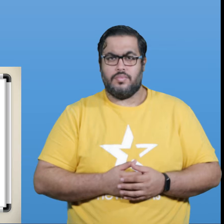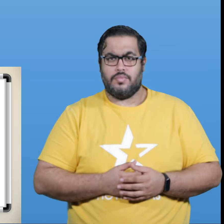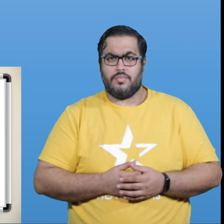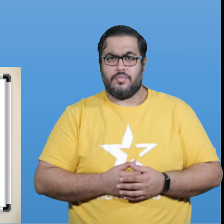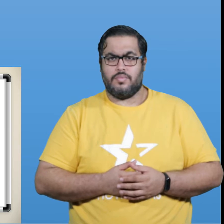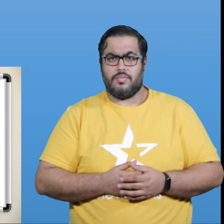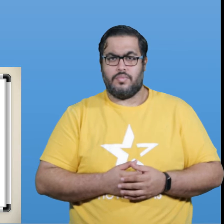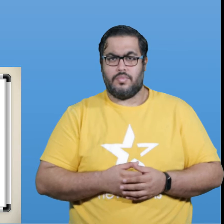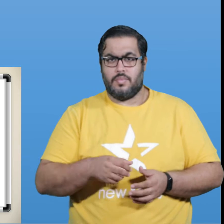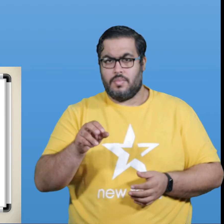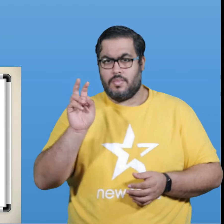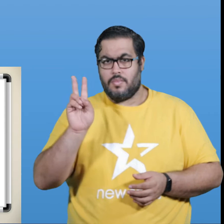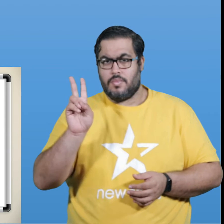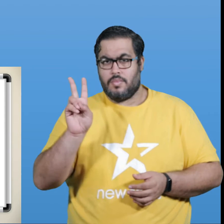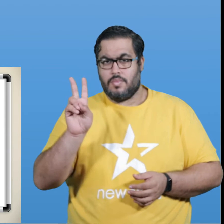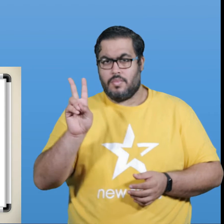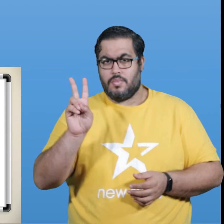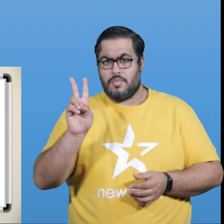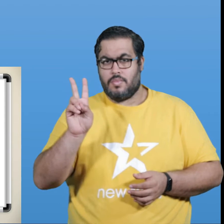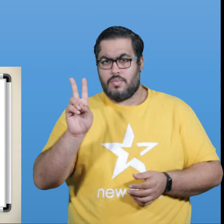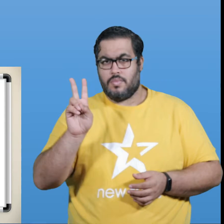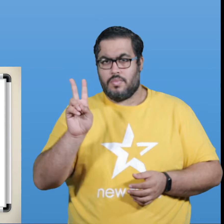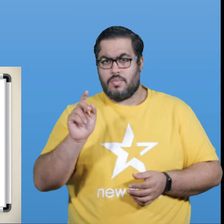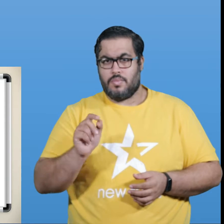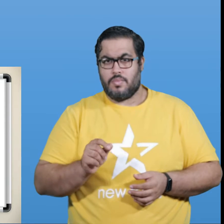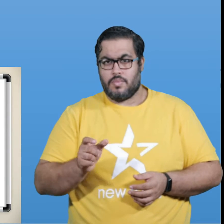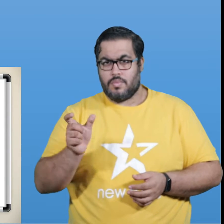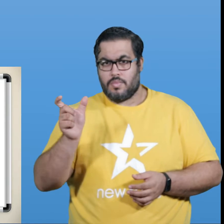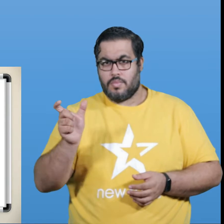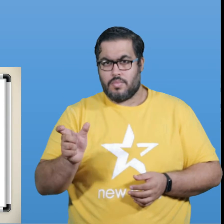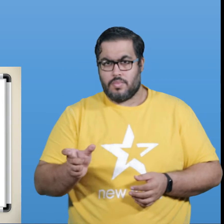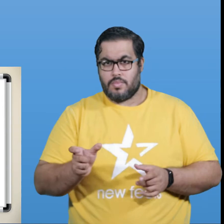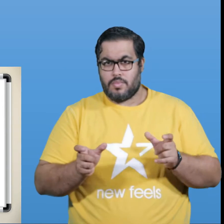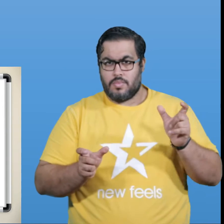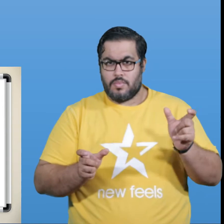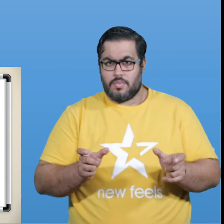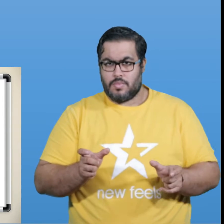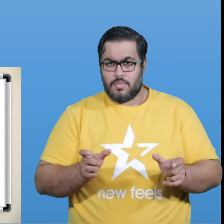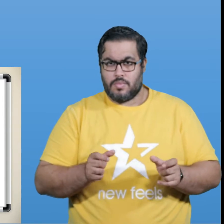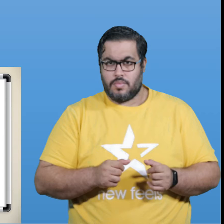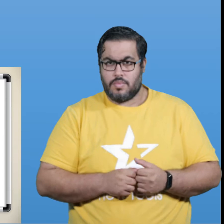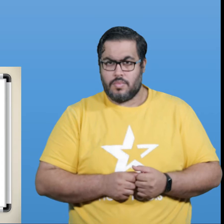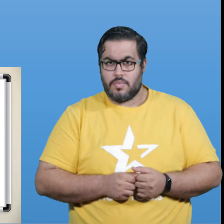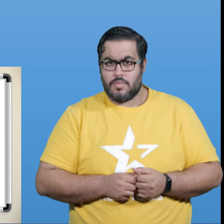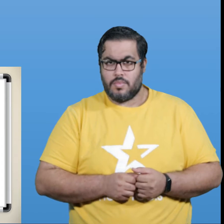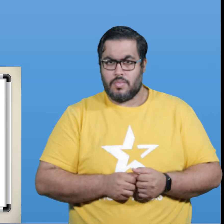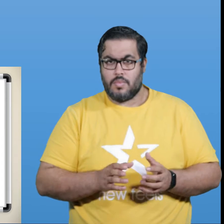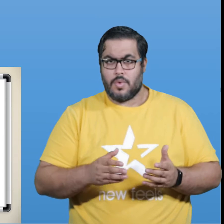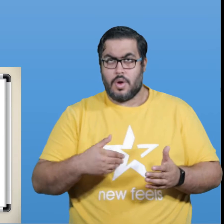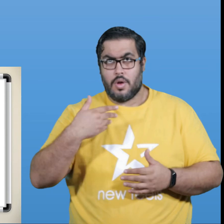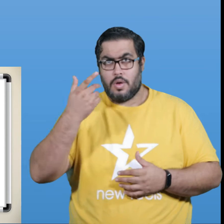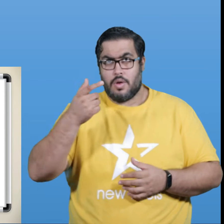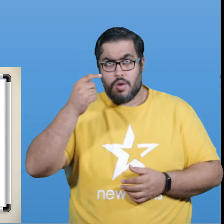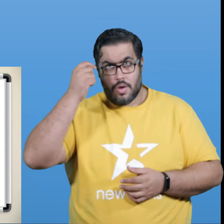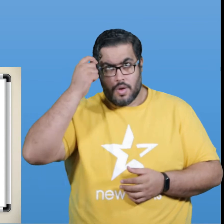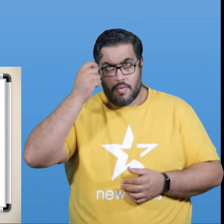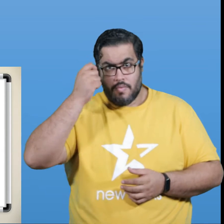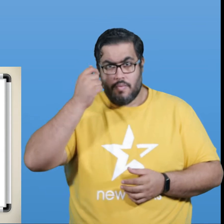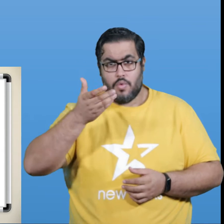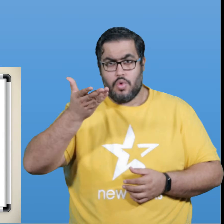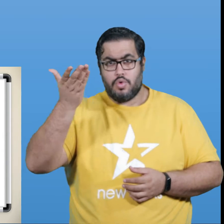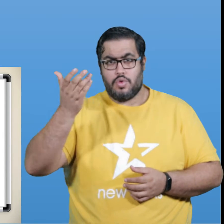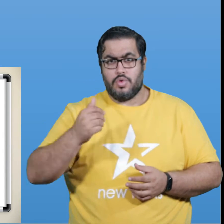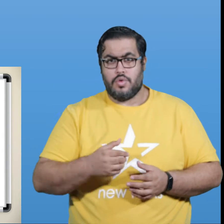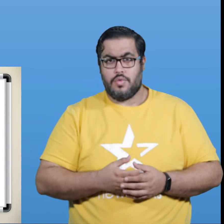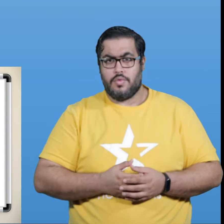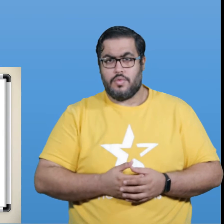have two men. An employee that becomes a rich man. So he worked until